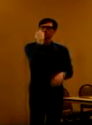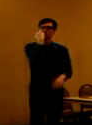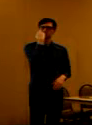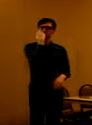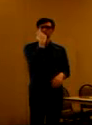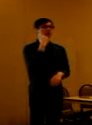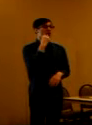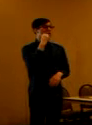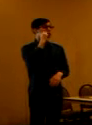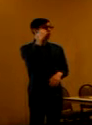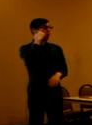it.